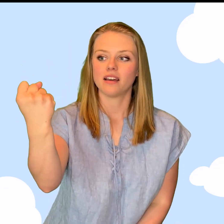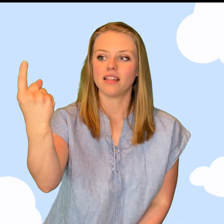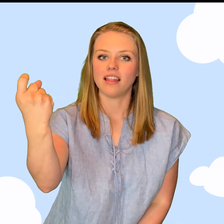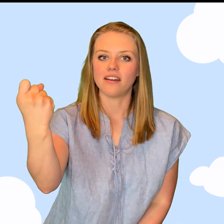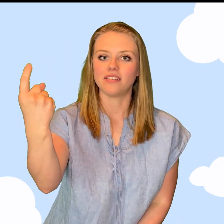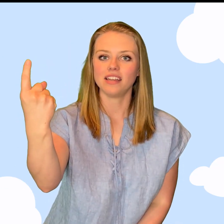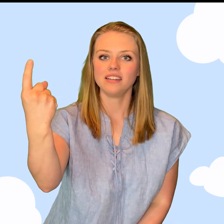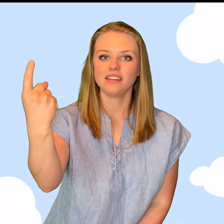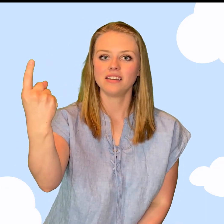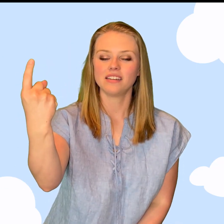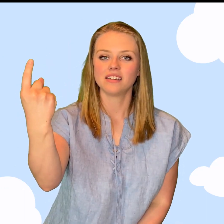11,